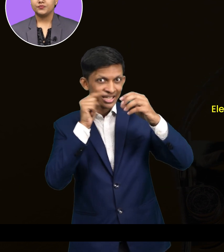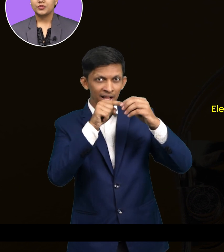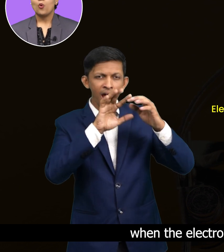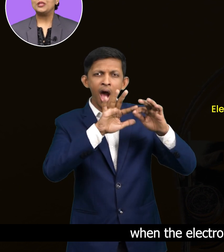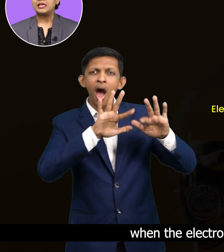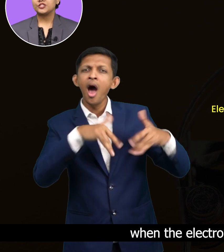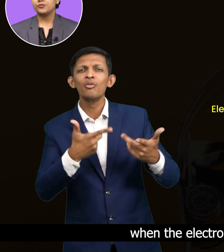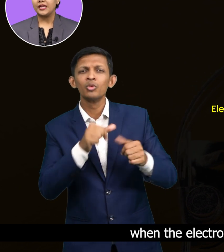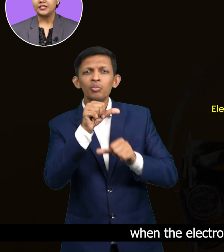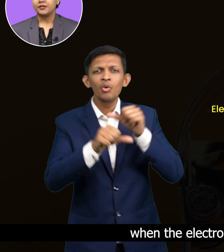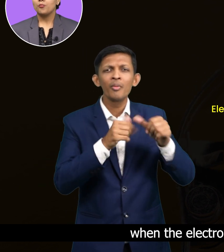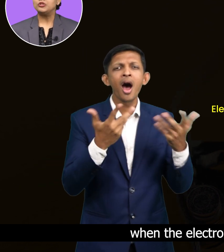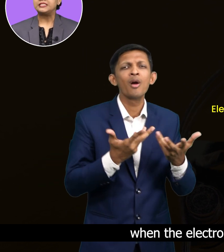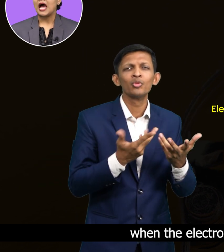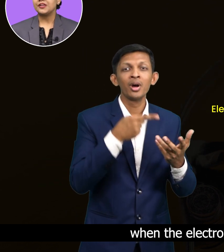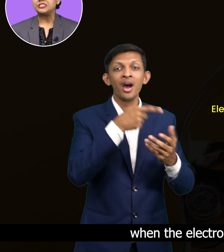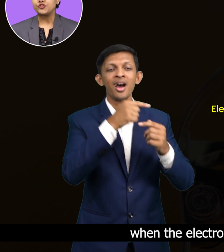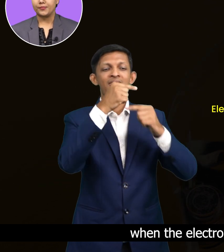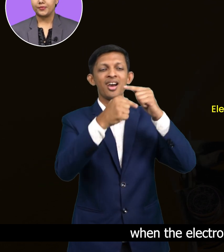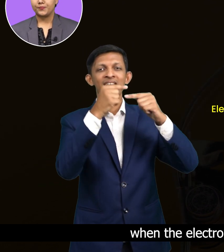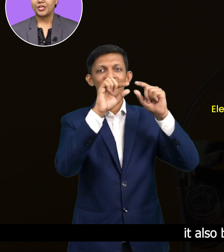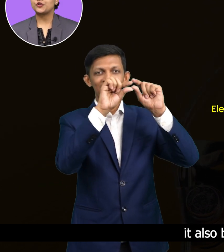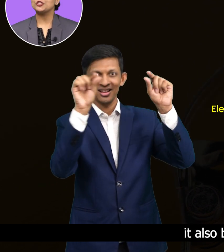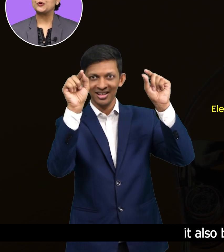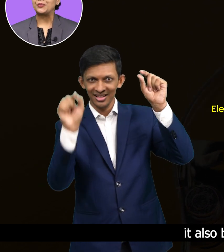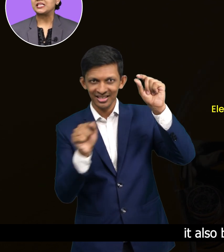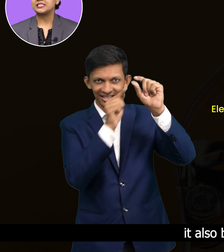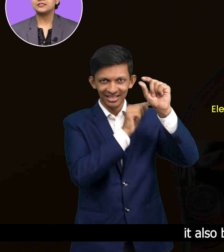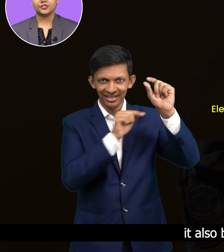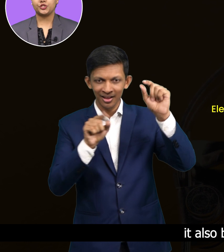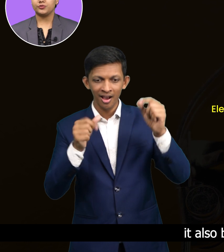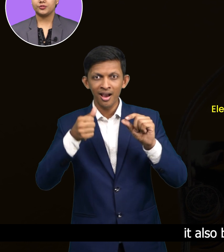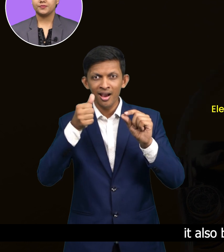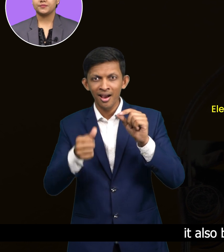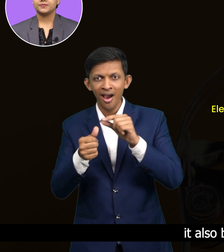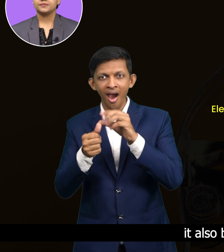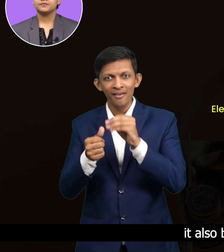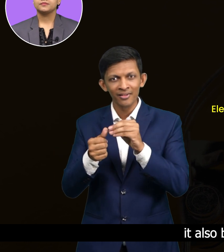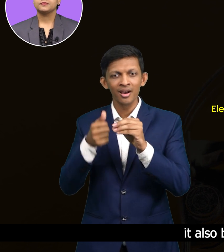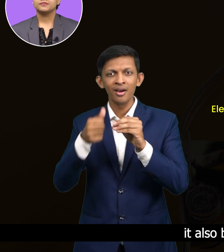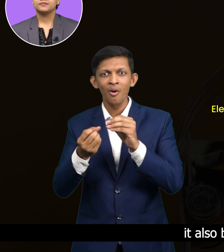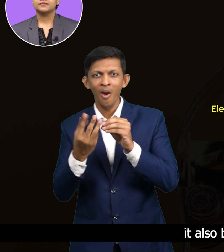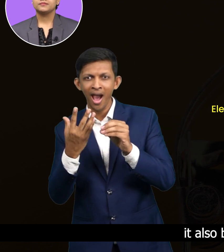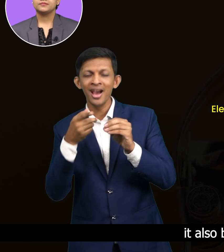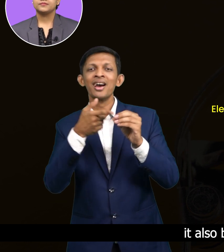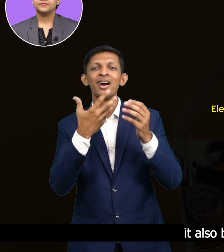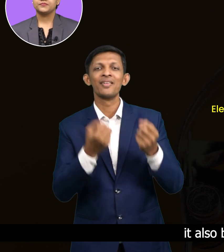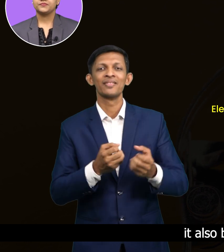However, when the electromagnet pulls the iron strip, it also breaks the circuit.